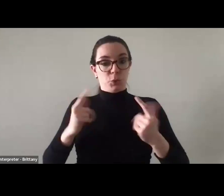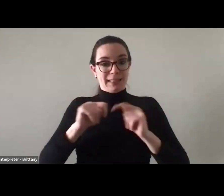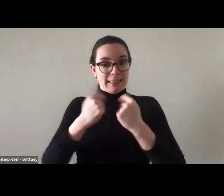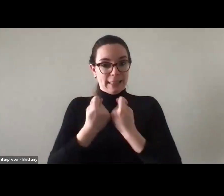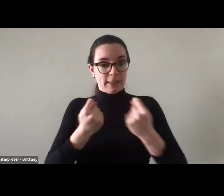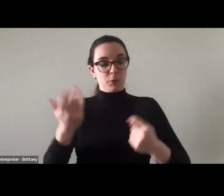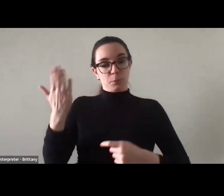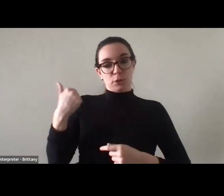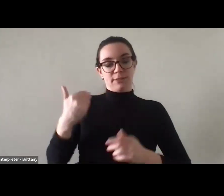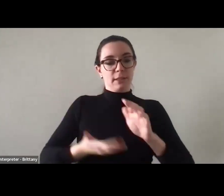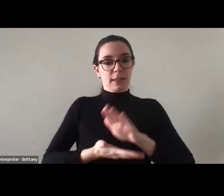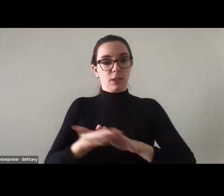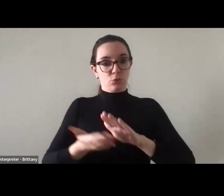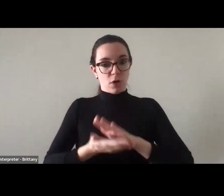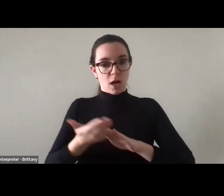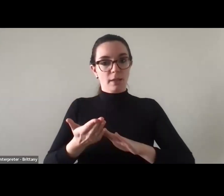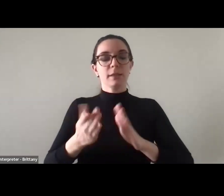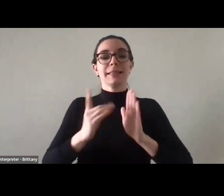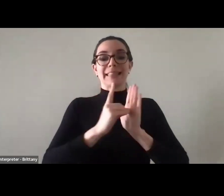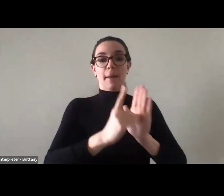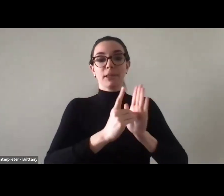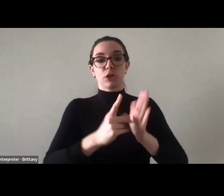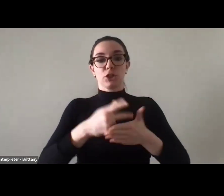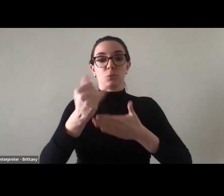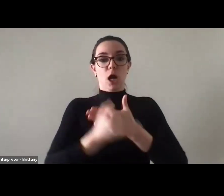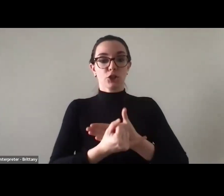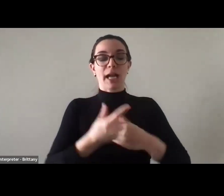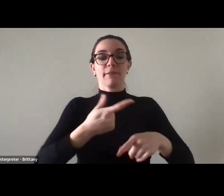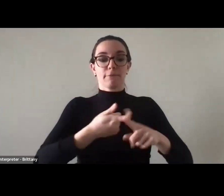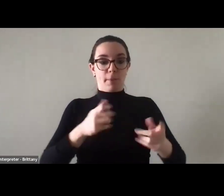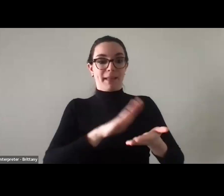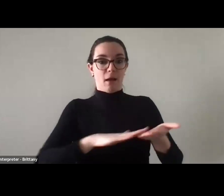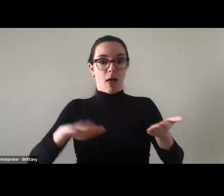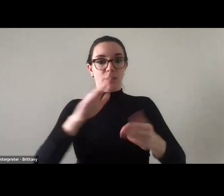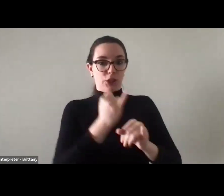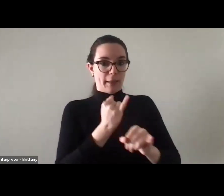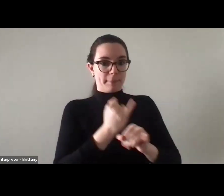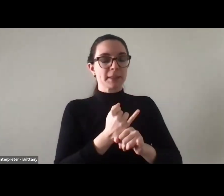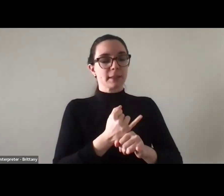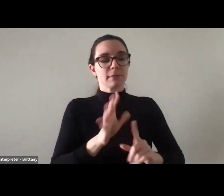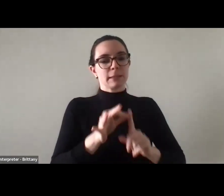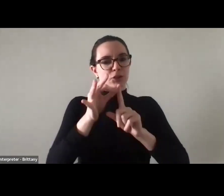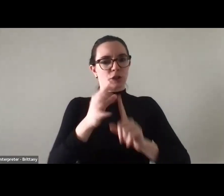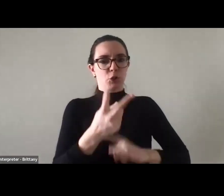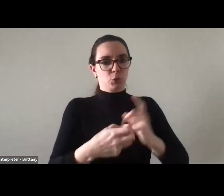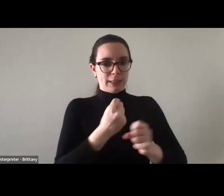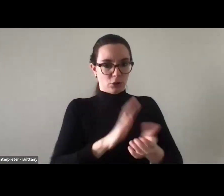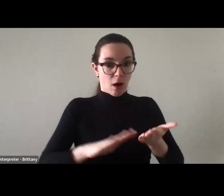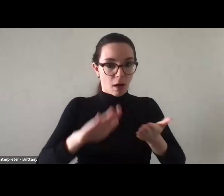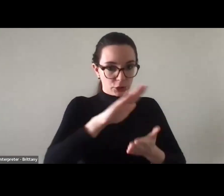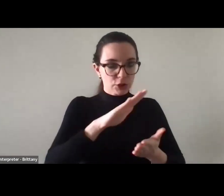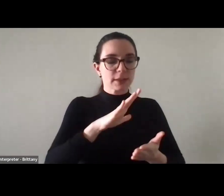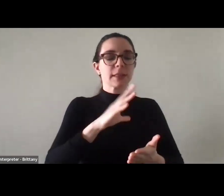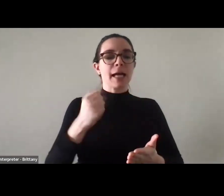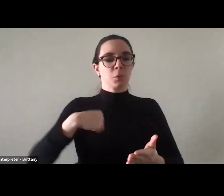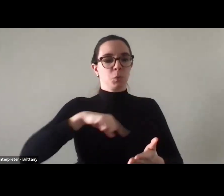run demonstration projects from the college campus and again on the 2-year college focus. So we have